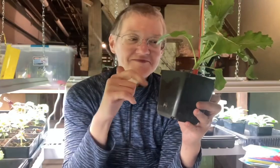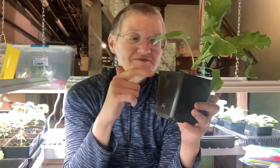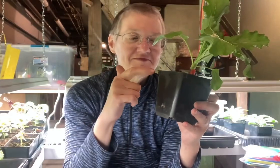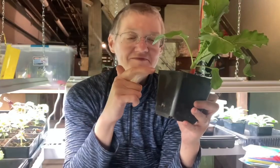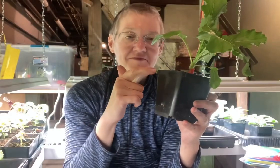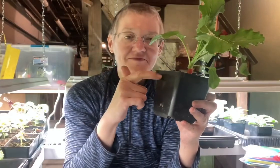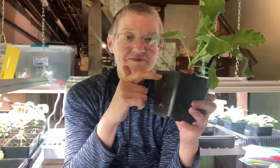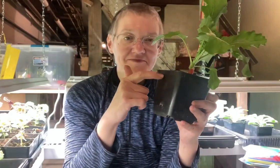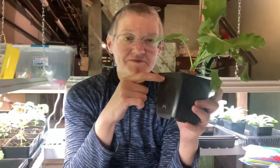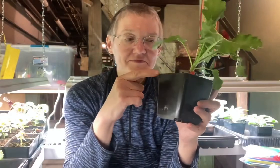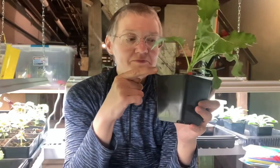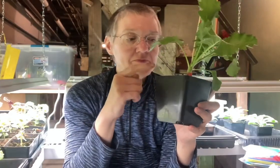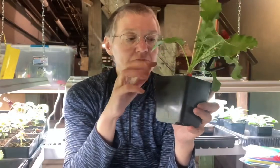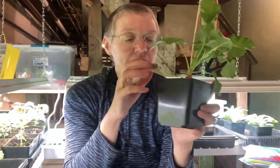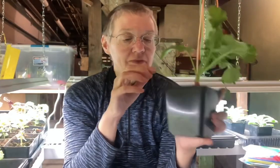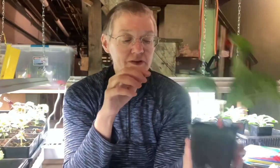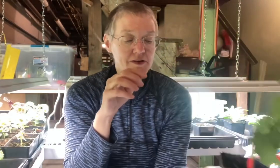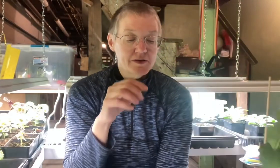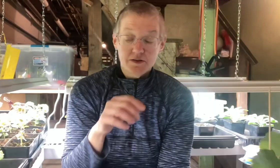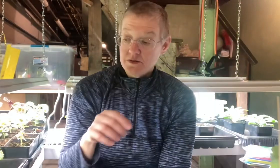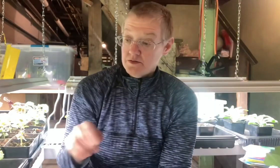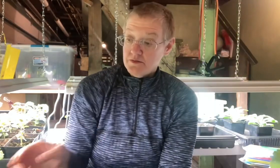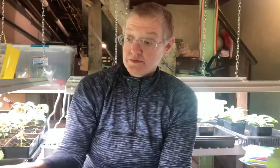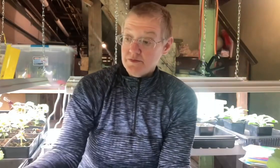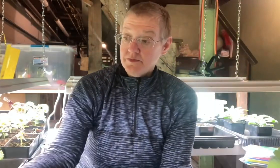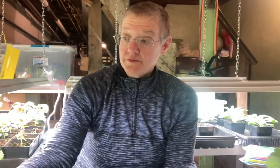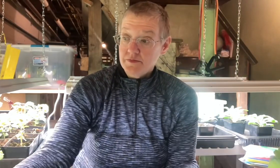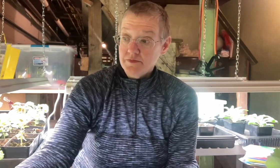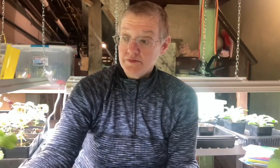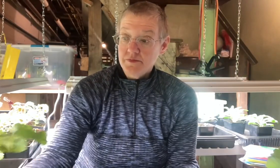It's just so easy.